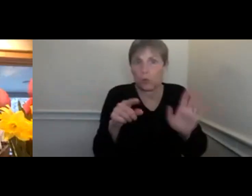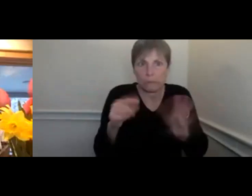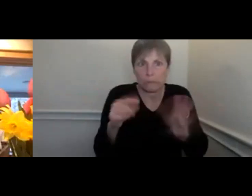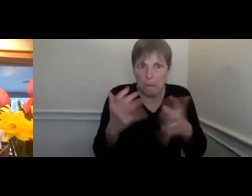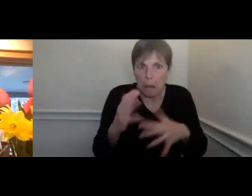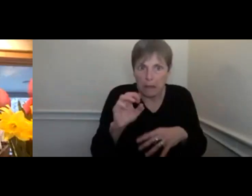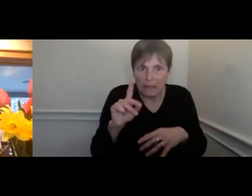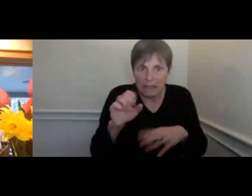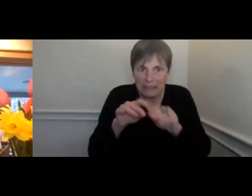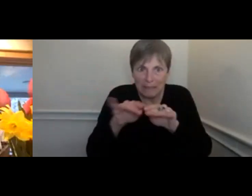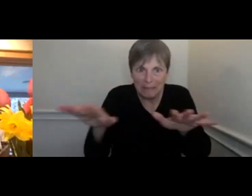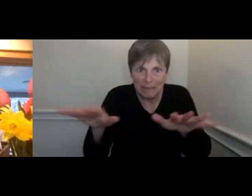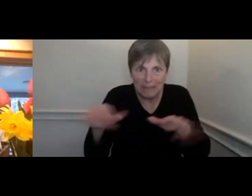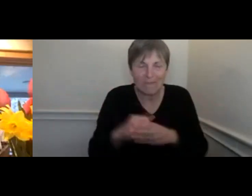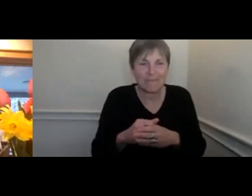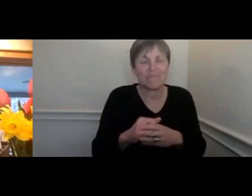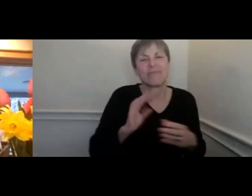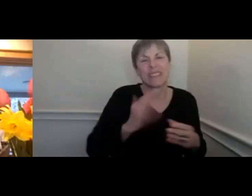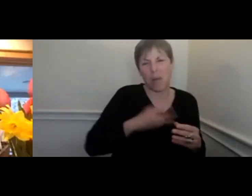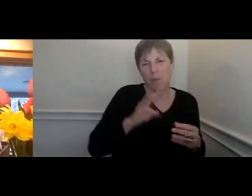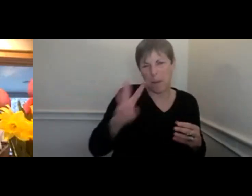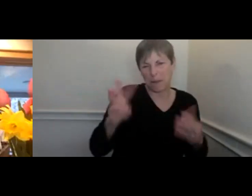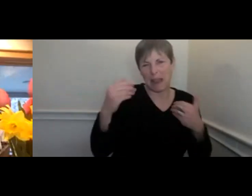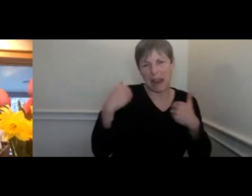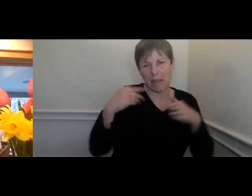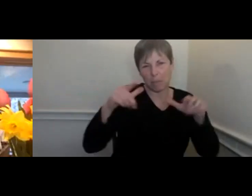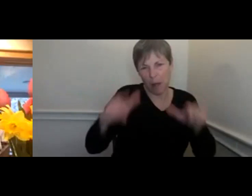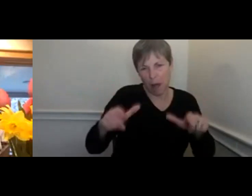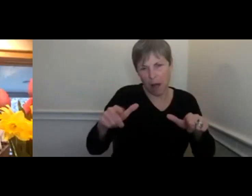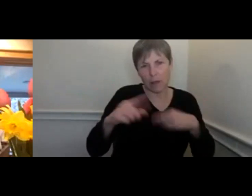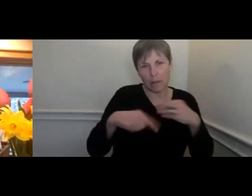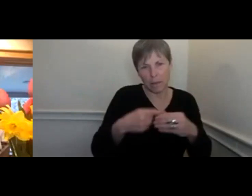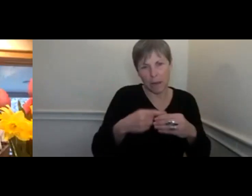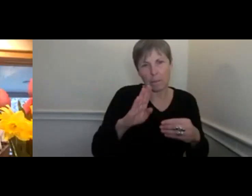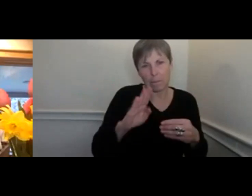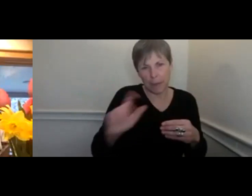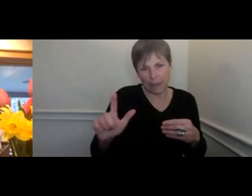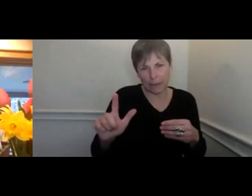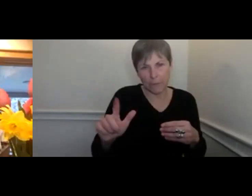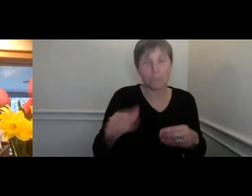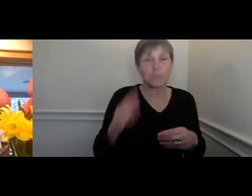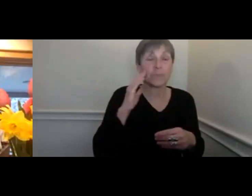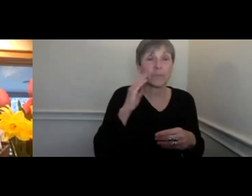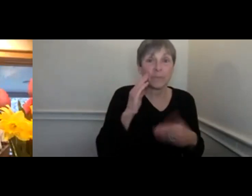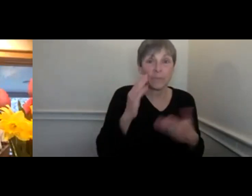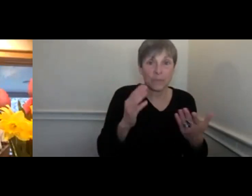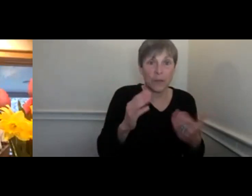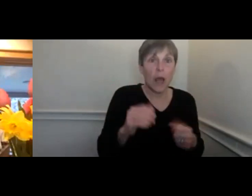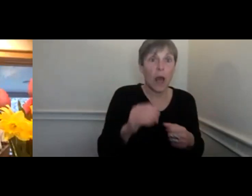blog and some great videos just on our website under basil about this. You can pinch back the apical